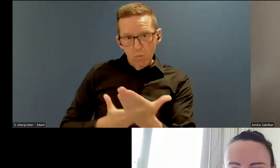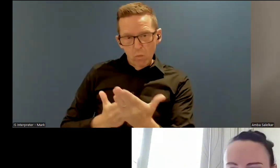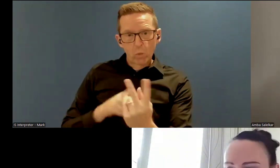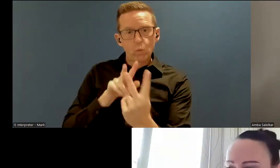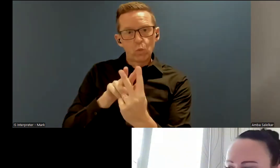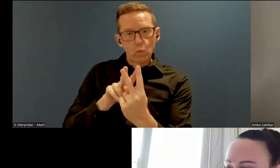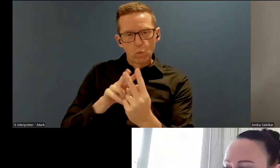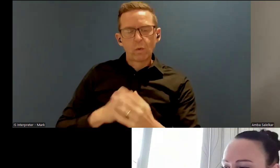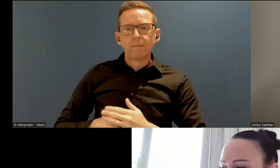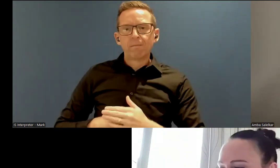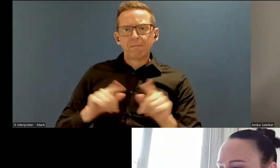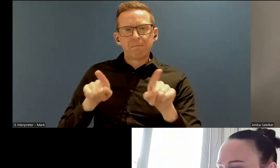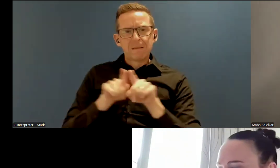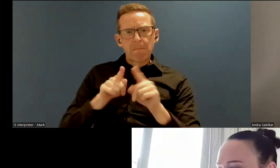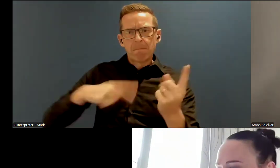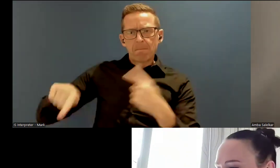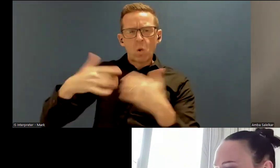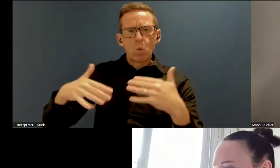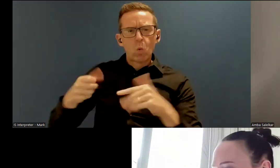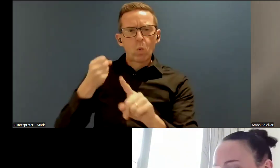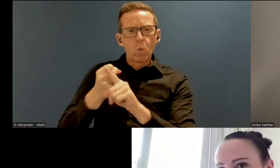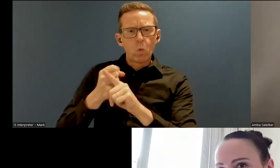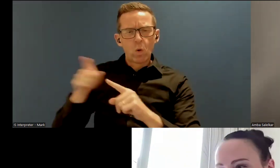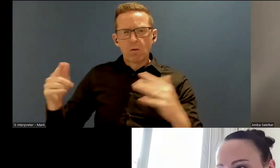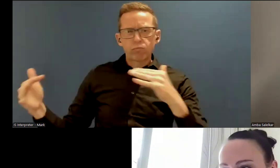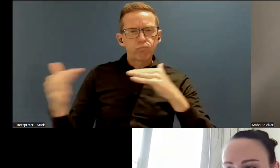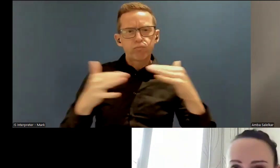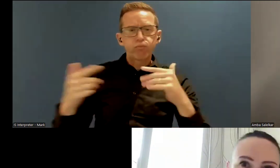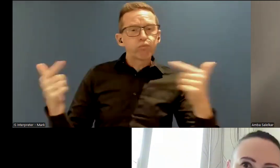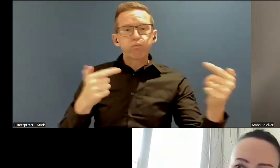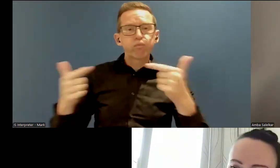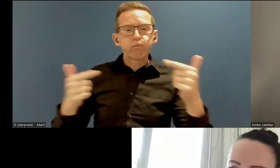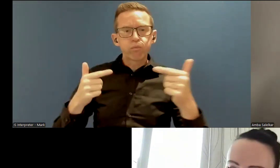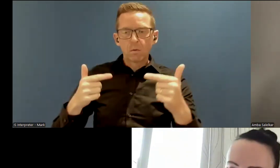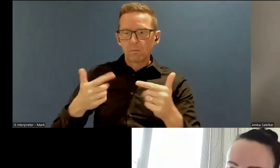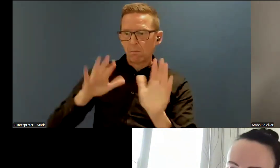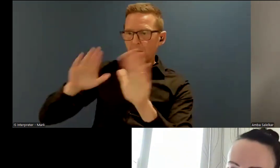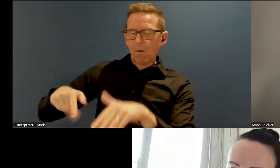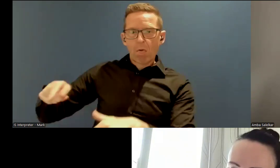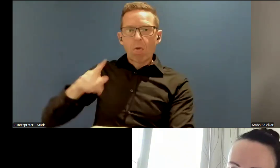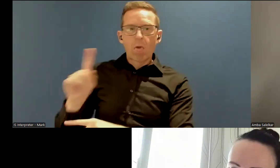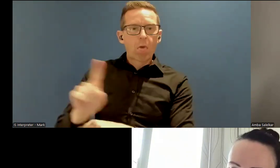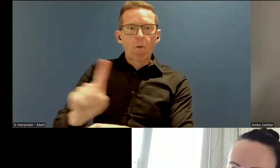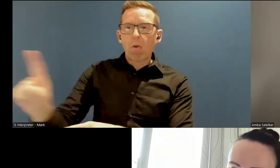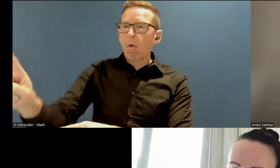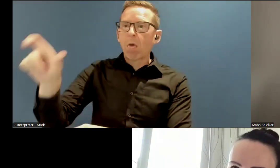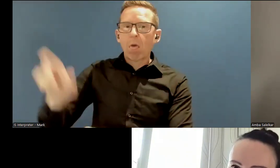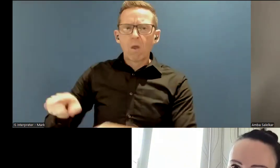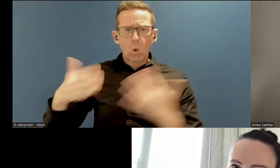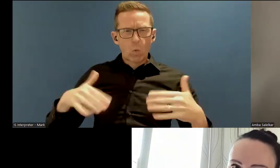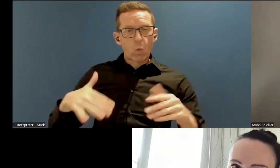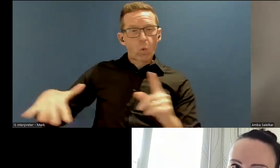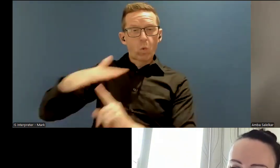War, which are specifically focused on institutionalized persons and populations in Ukraine.